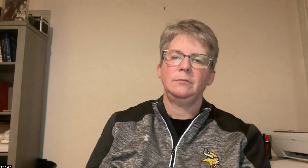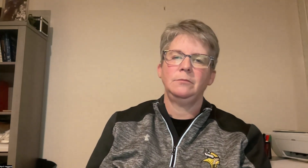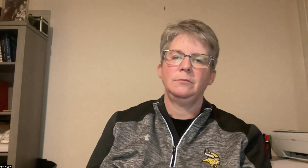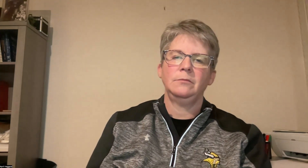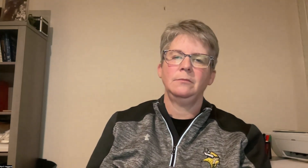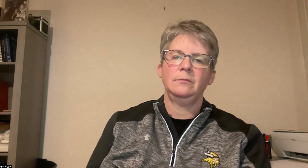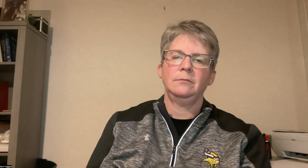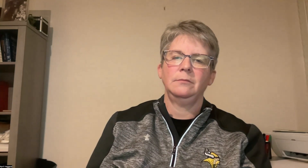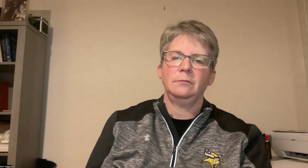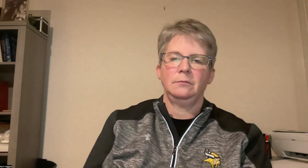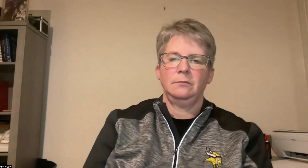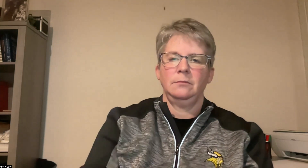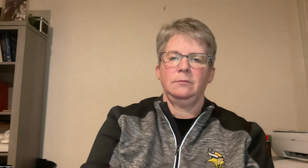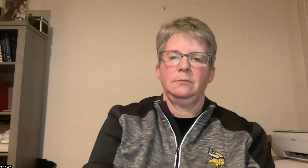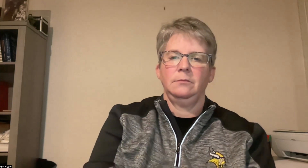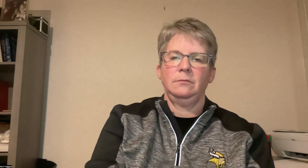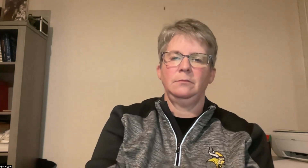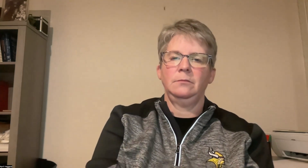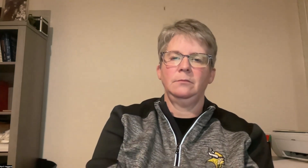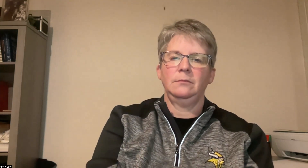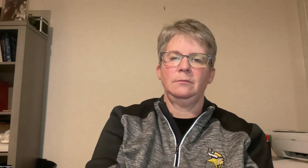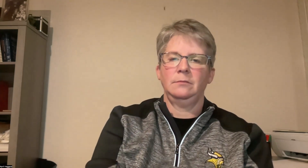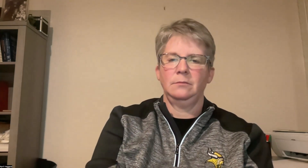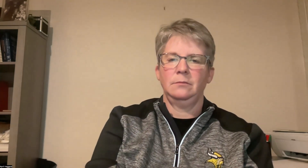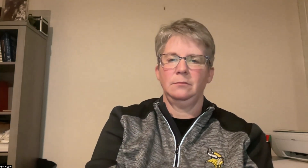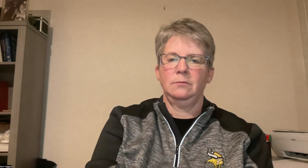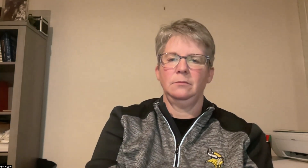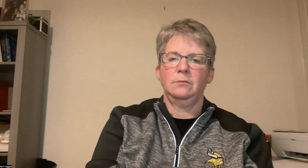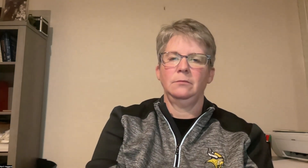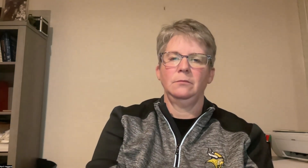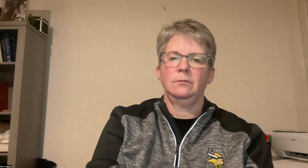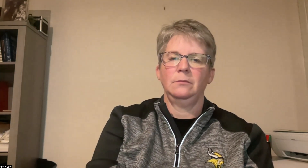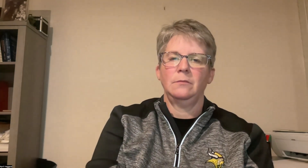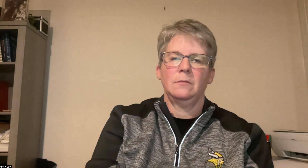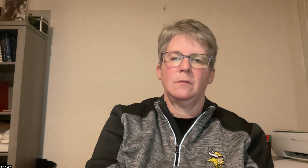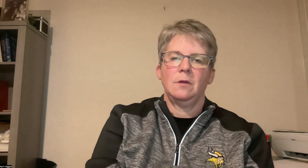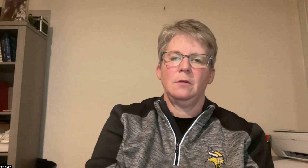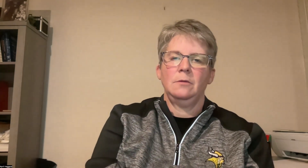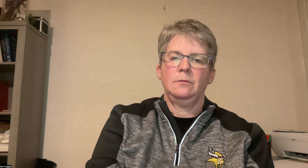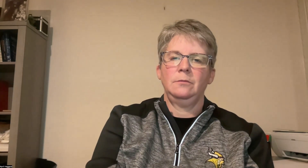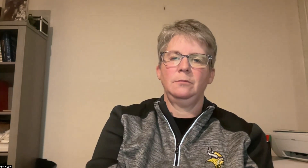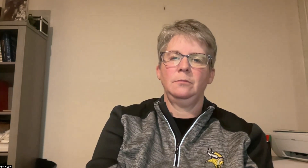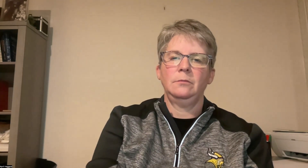And they had some really good ideas for us to go ahead and